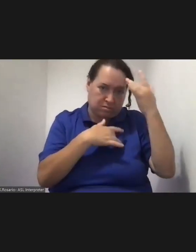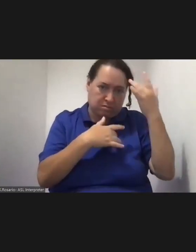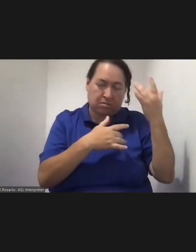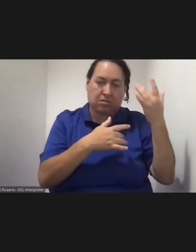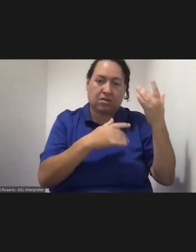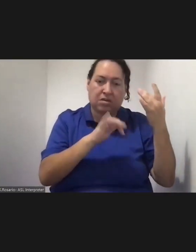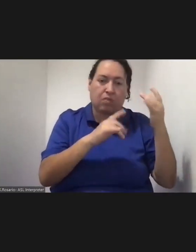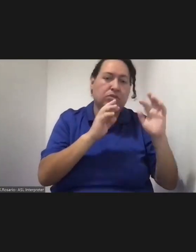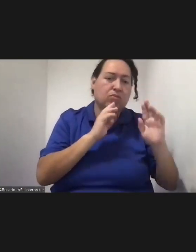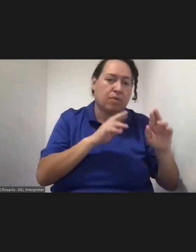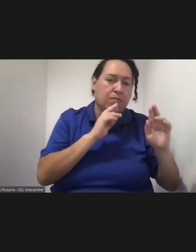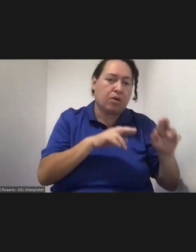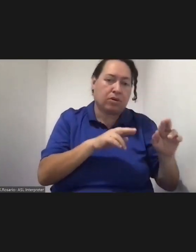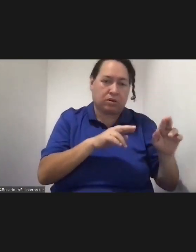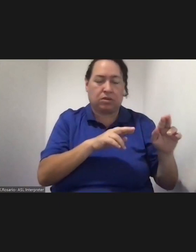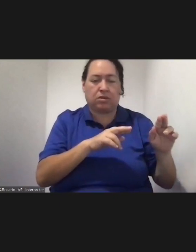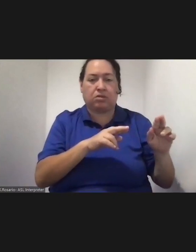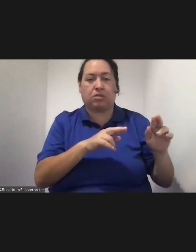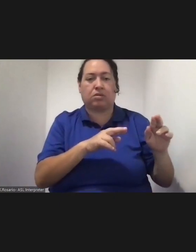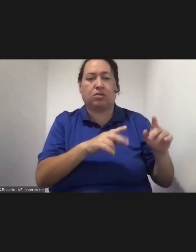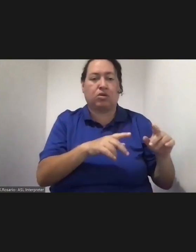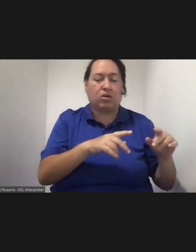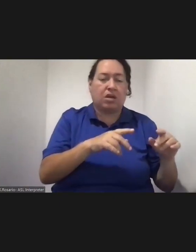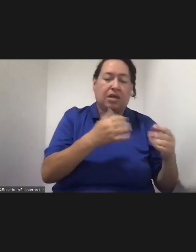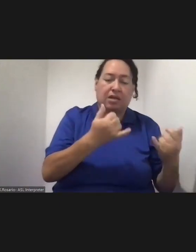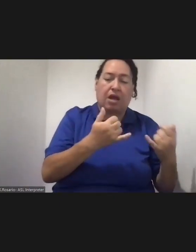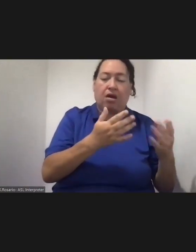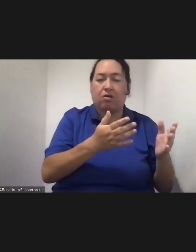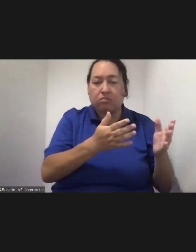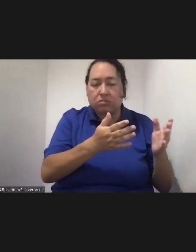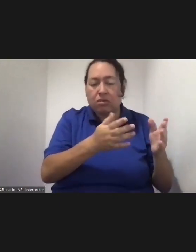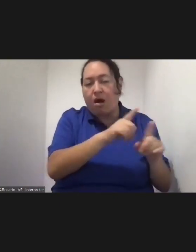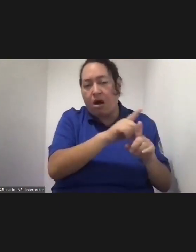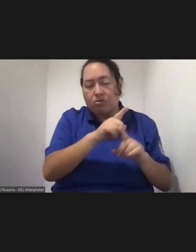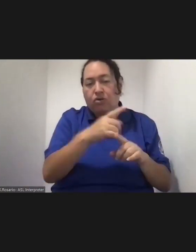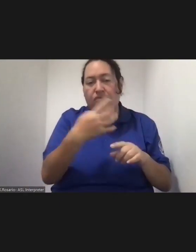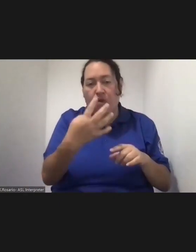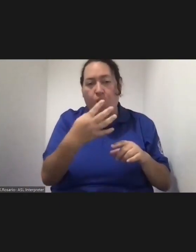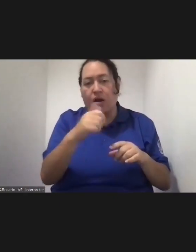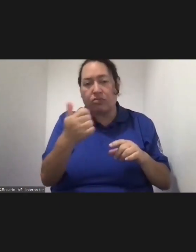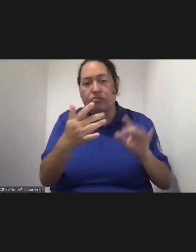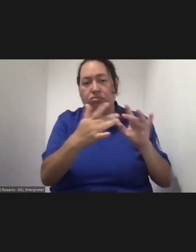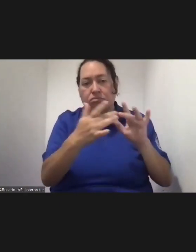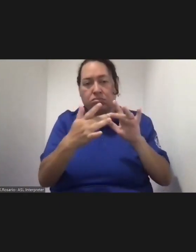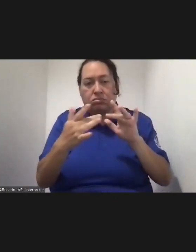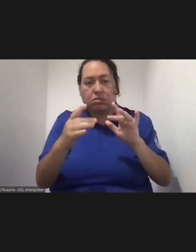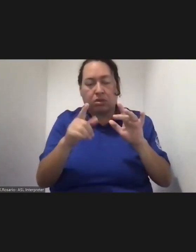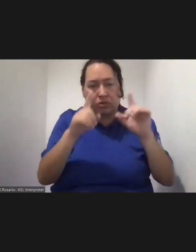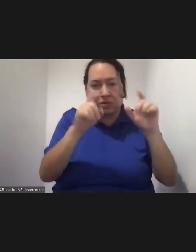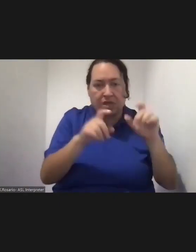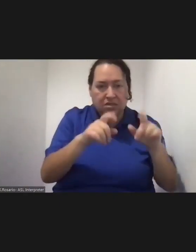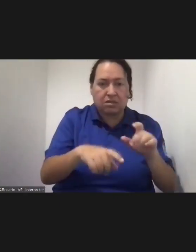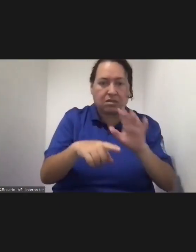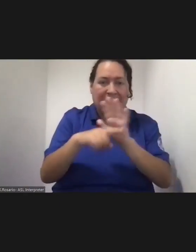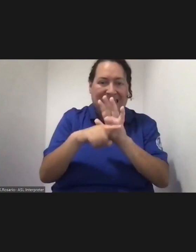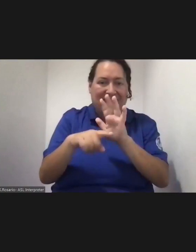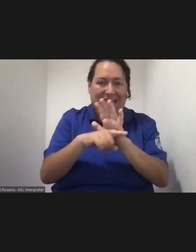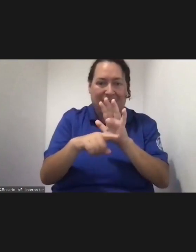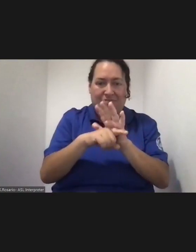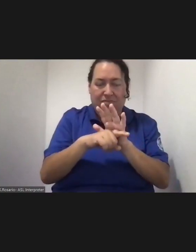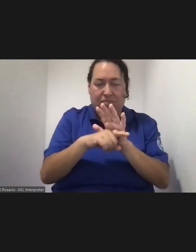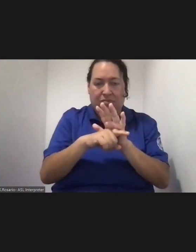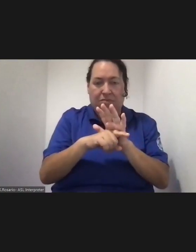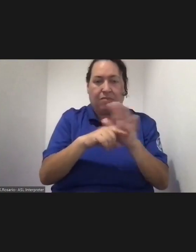case investigators. 4 contacts were also identified. They were tested, they were negative, but they are